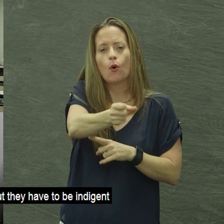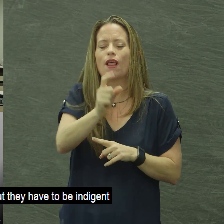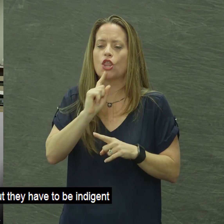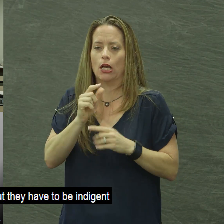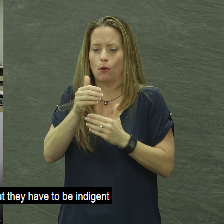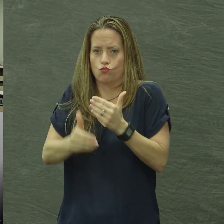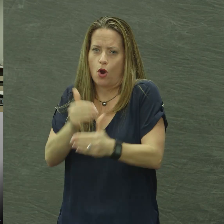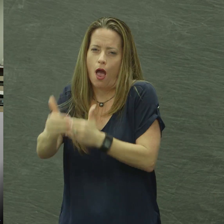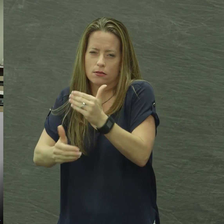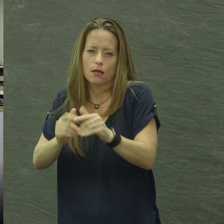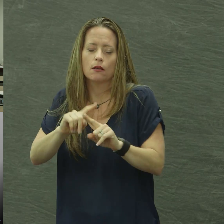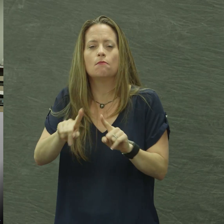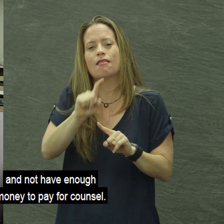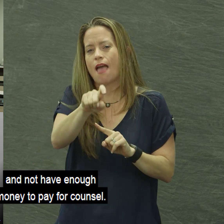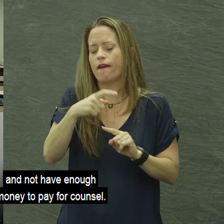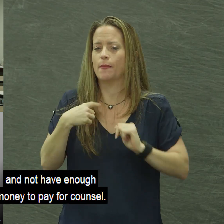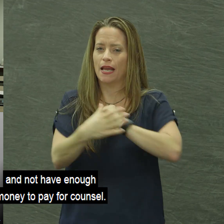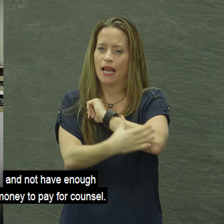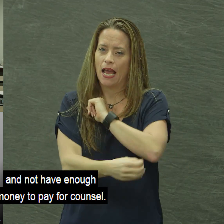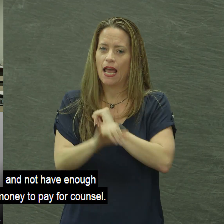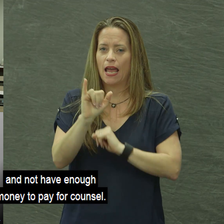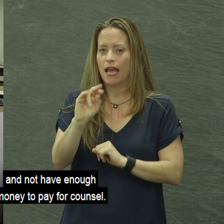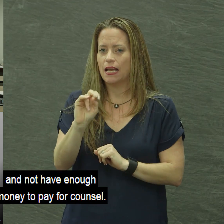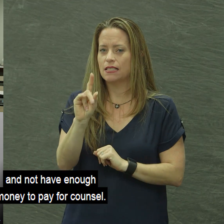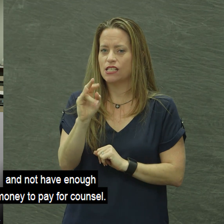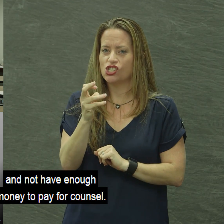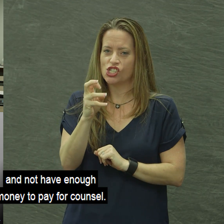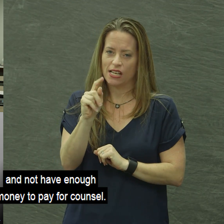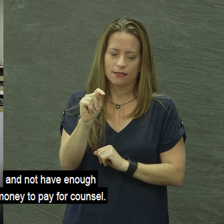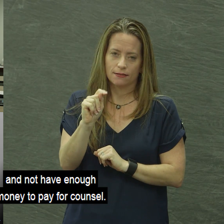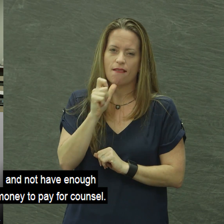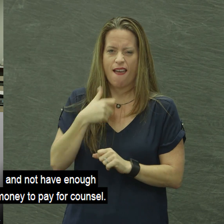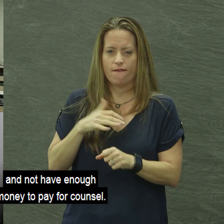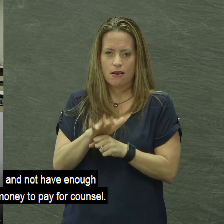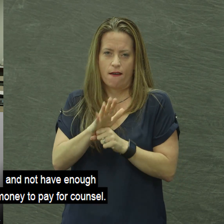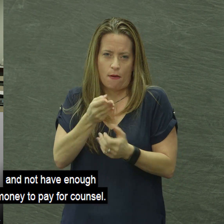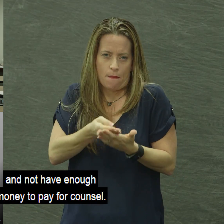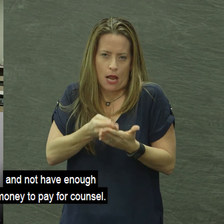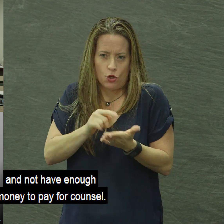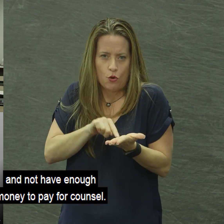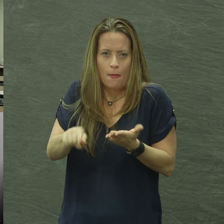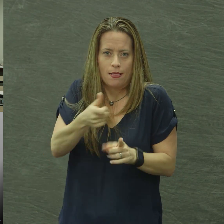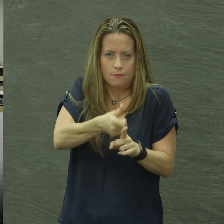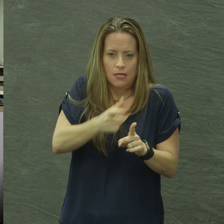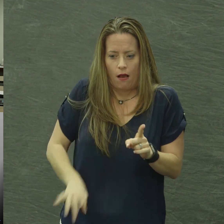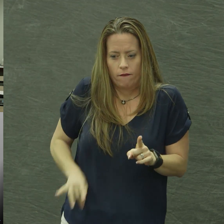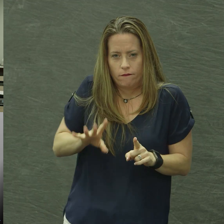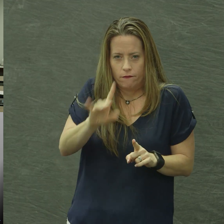indigent and not have enough money to pay for counsel.